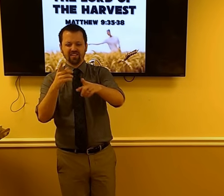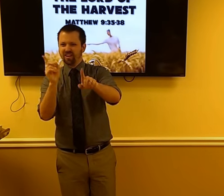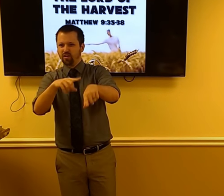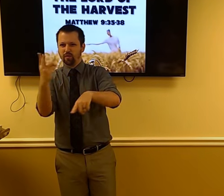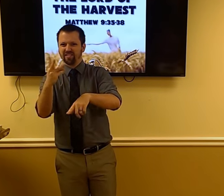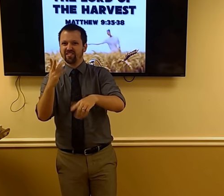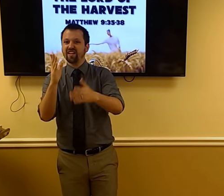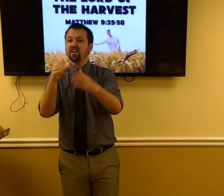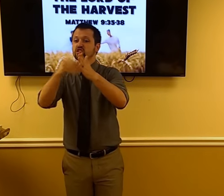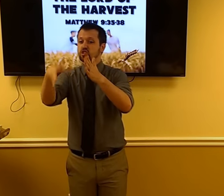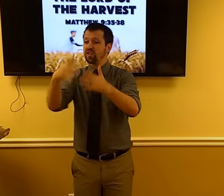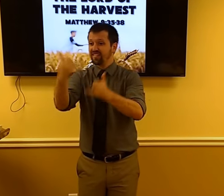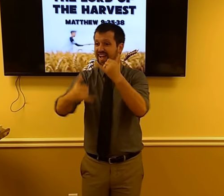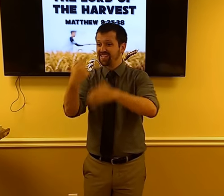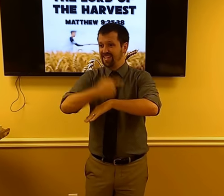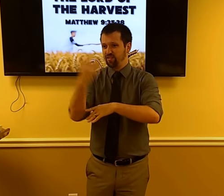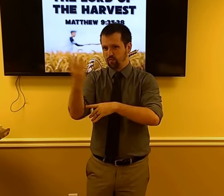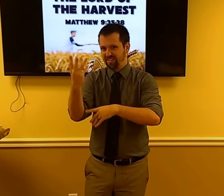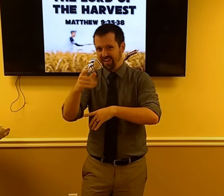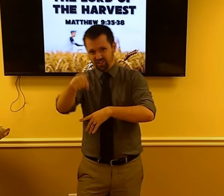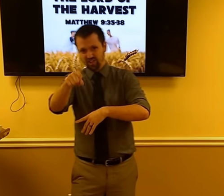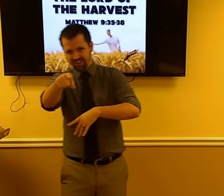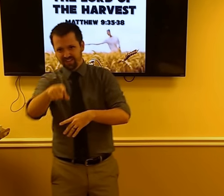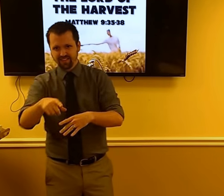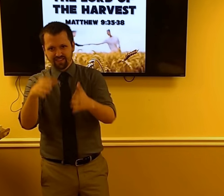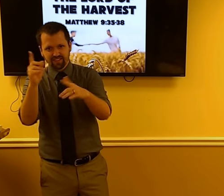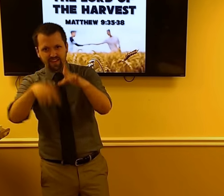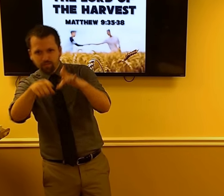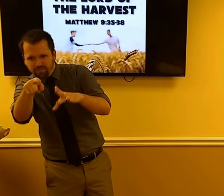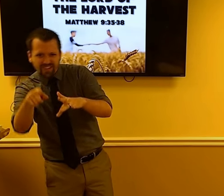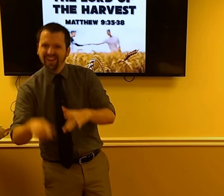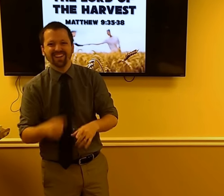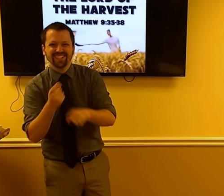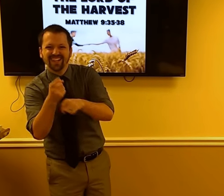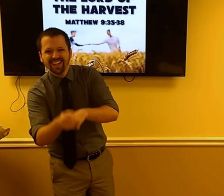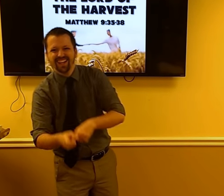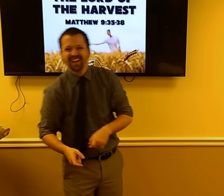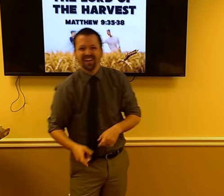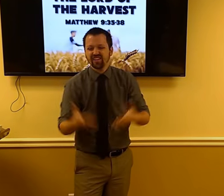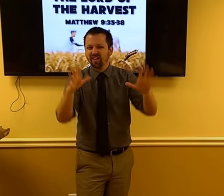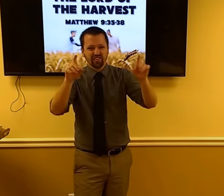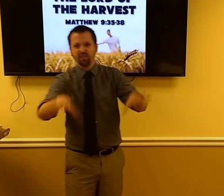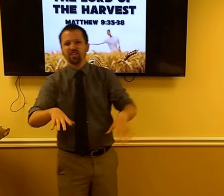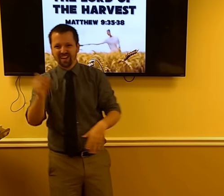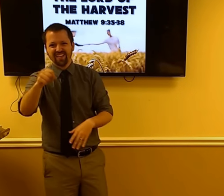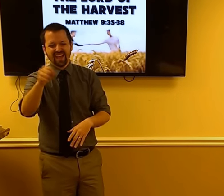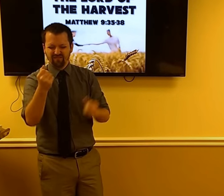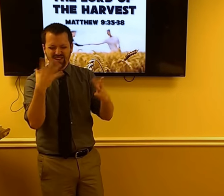You're not going Wednesday. I was going to say, students' last day is Wednesday. They skip. I'm doing tests. You're done with your test. Yeah, many of